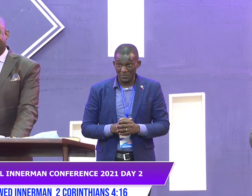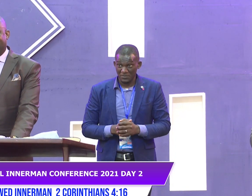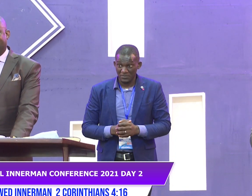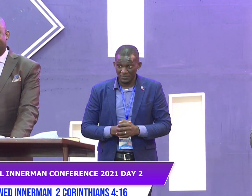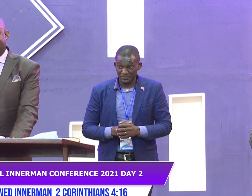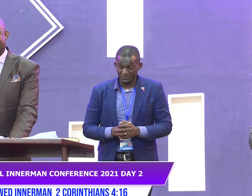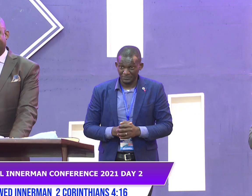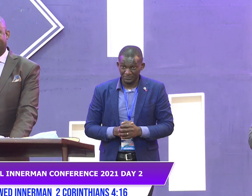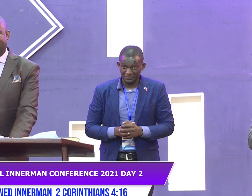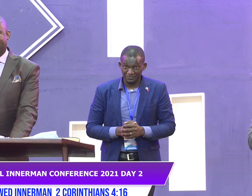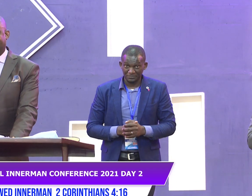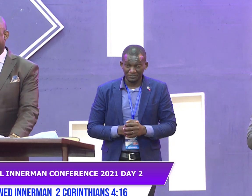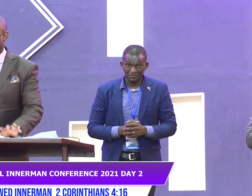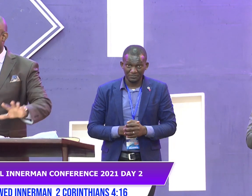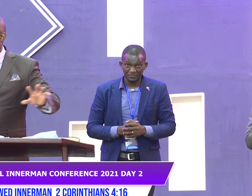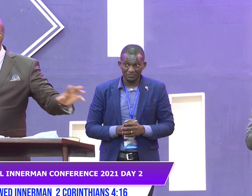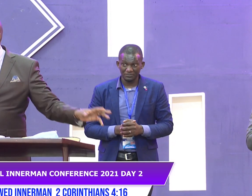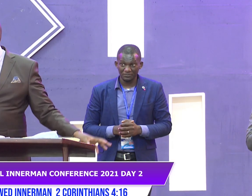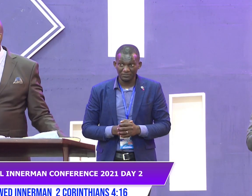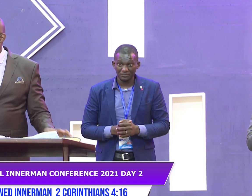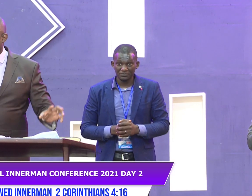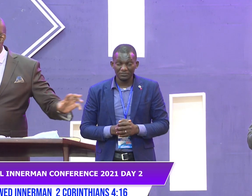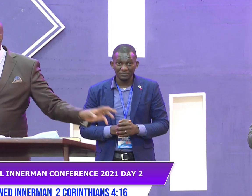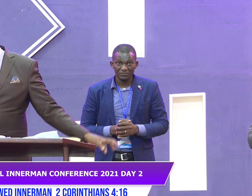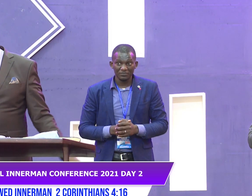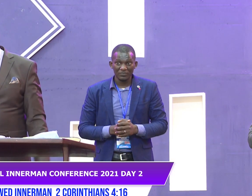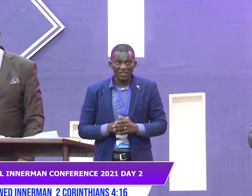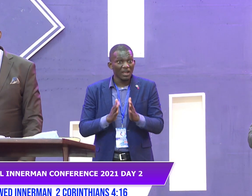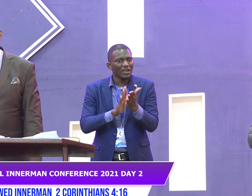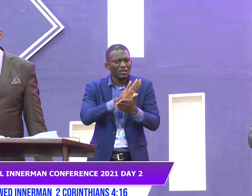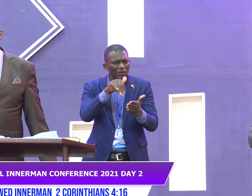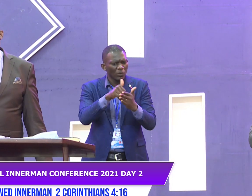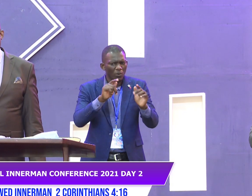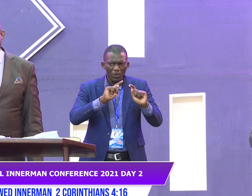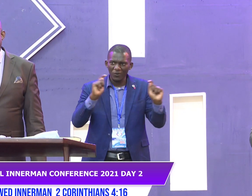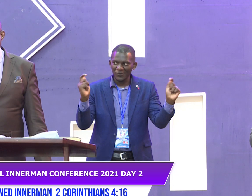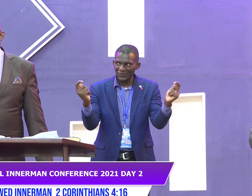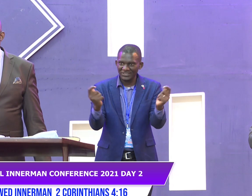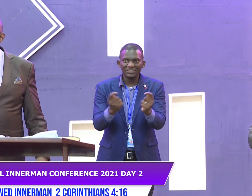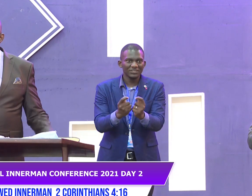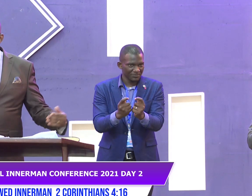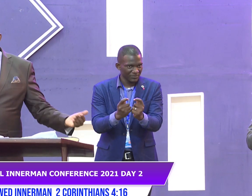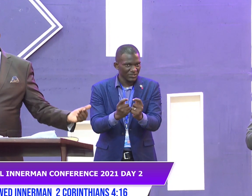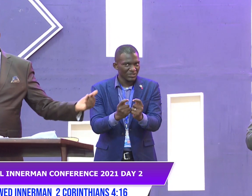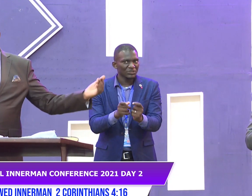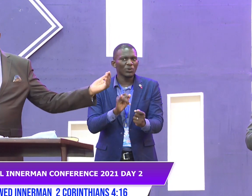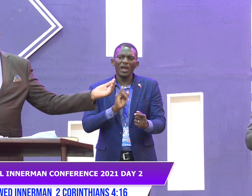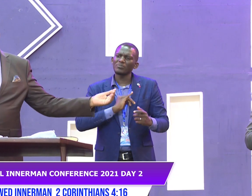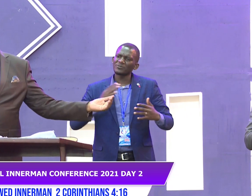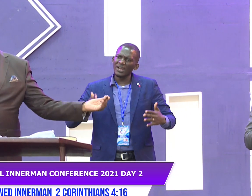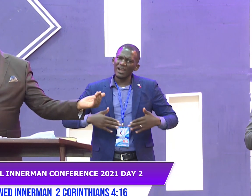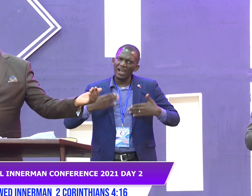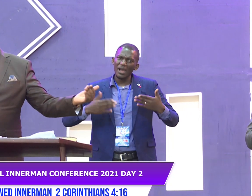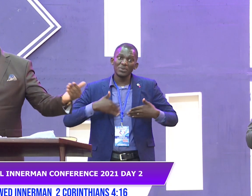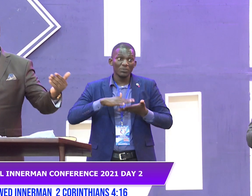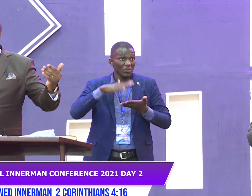this conference has started at times back by him. Ne team yonna. With the entire team. Sanyuse nnyo nti ku lukuŋŋaana